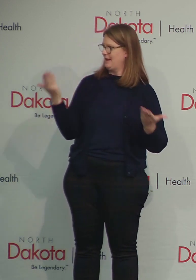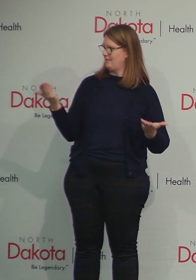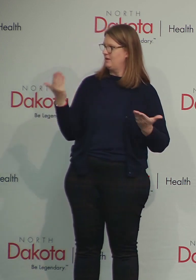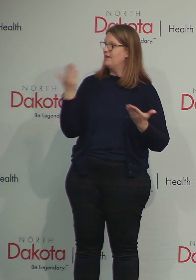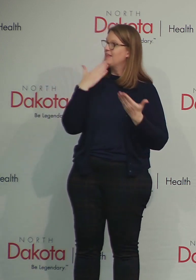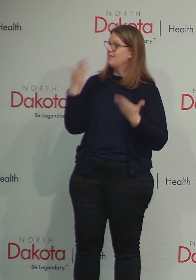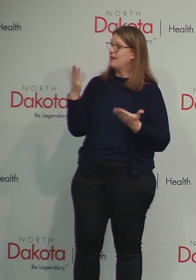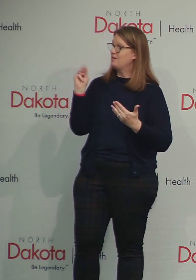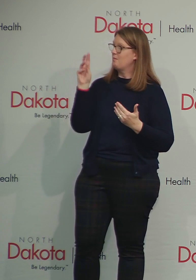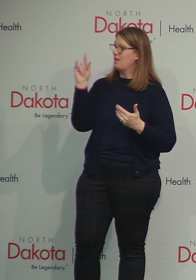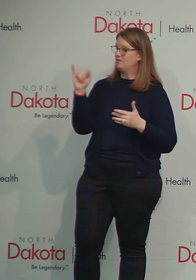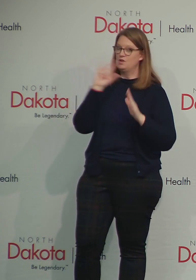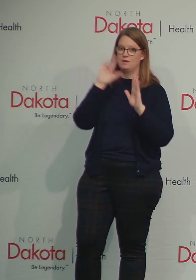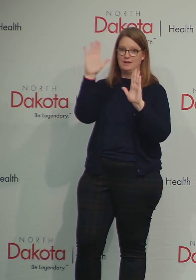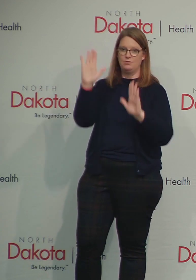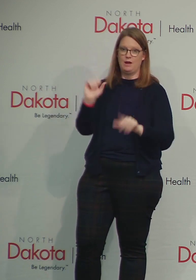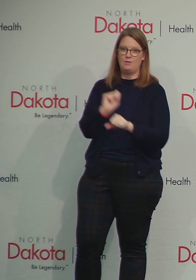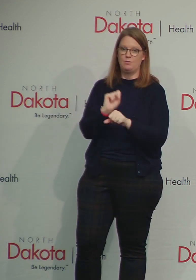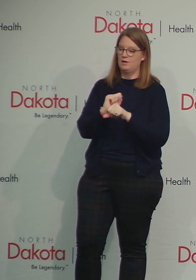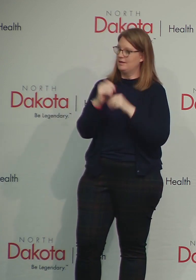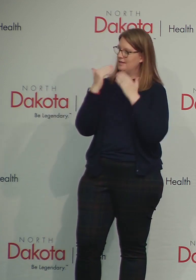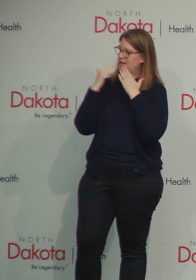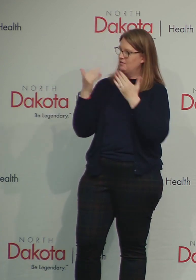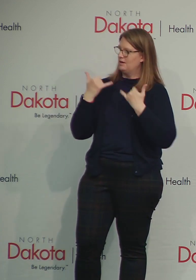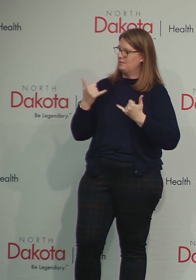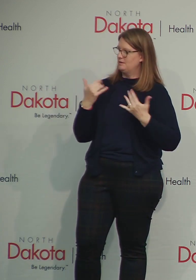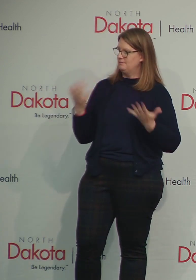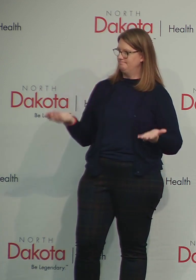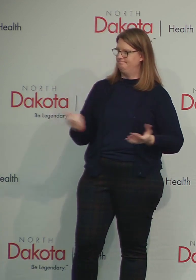great work. Thanks to your team, and thanks for giving us an update today.